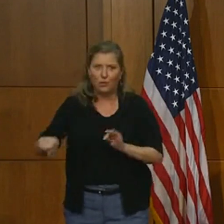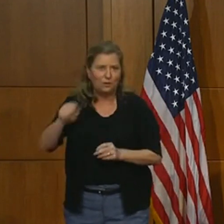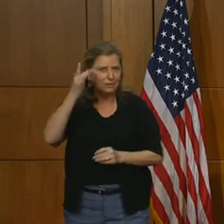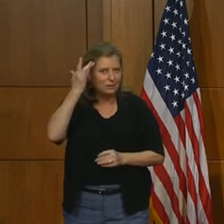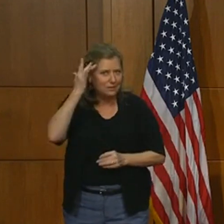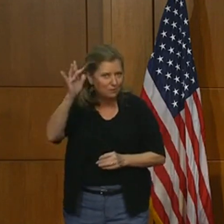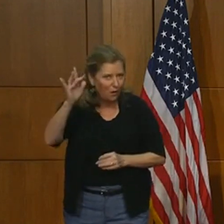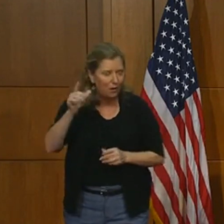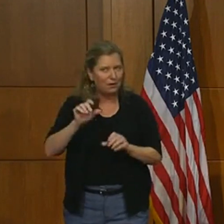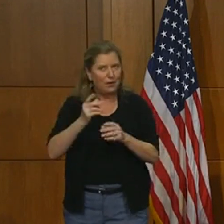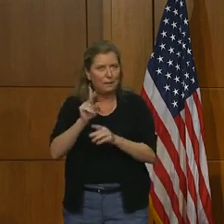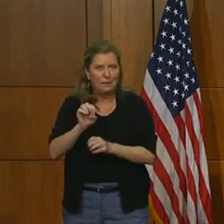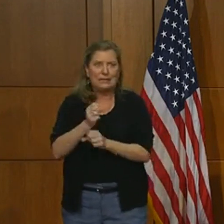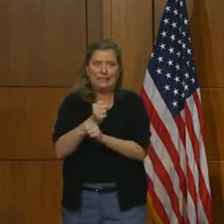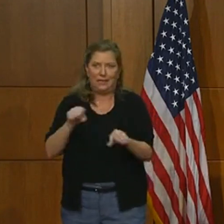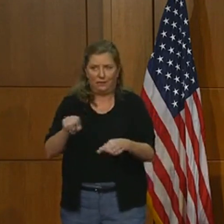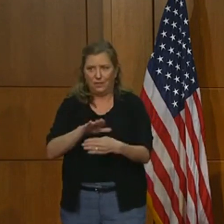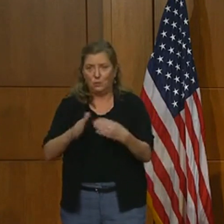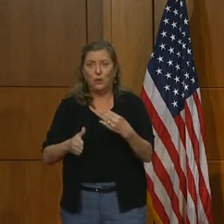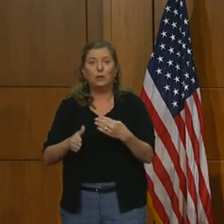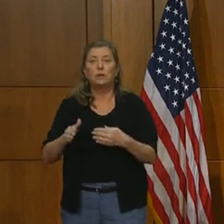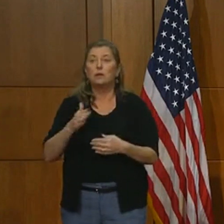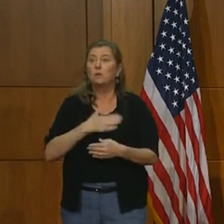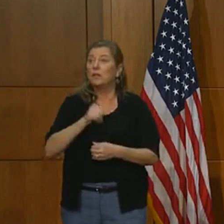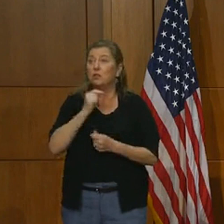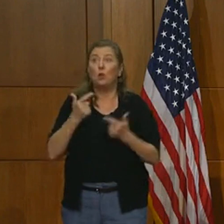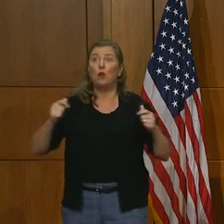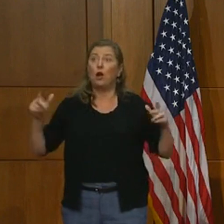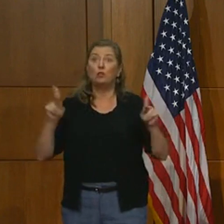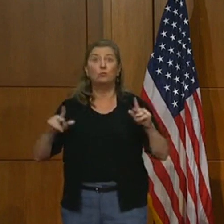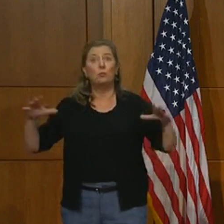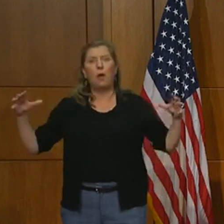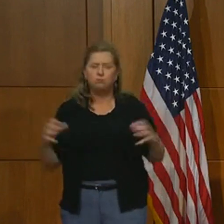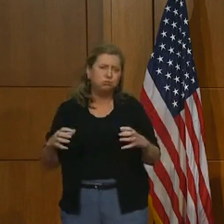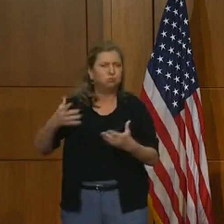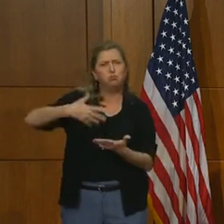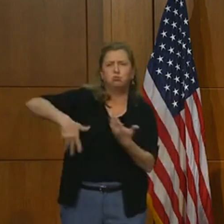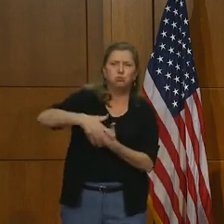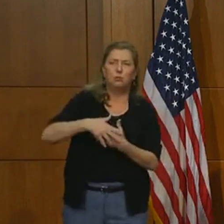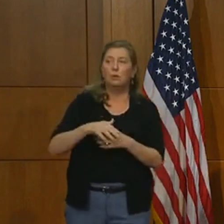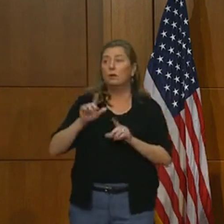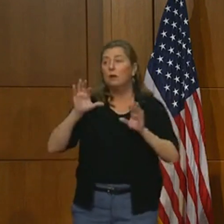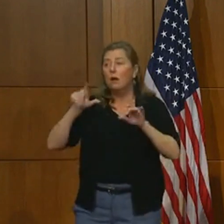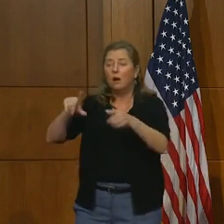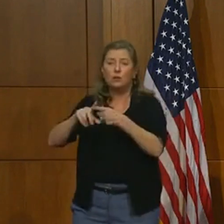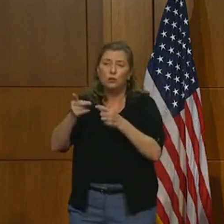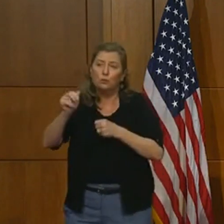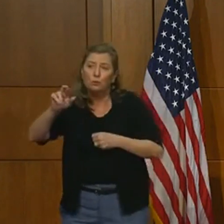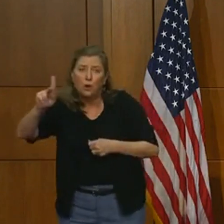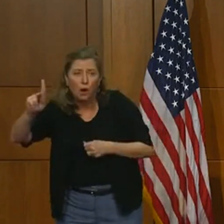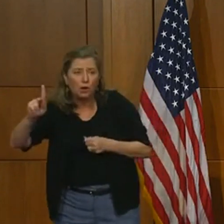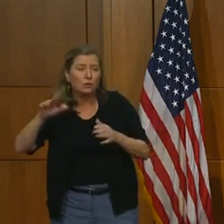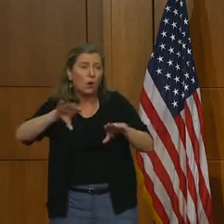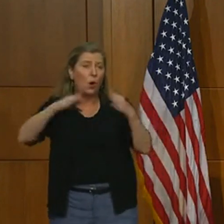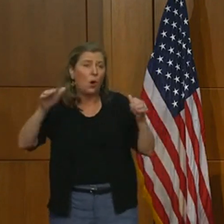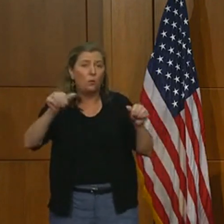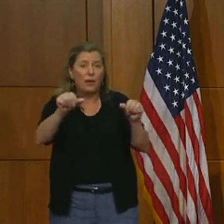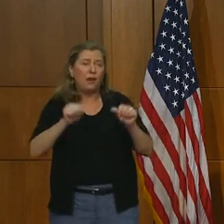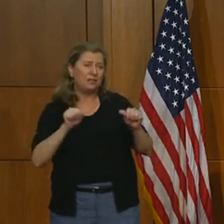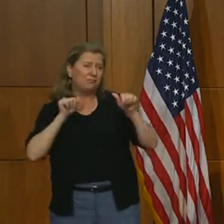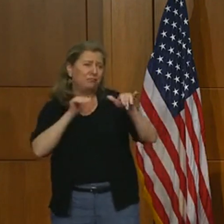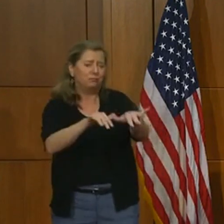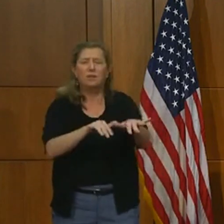and safe this weekend. Don't gather in large groups. Don't crowd parks or natural areas. Remember